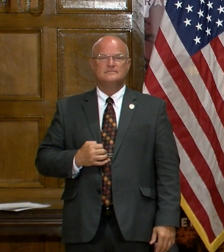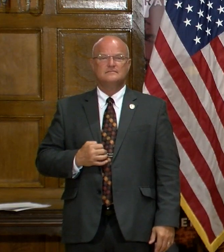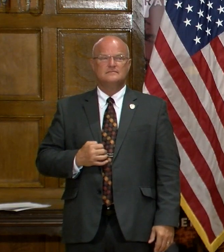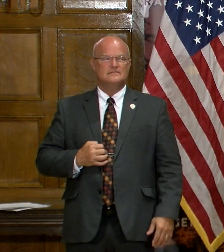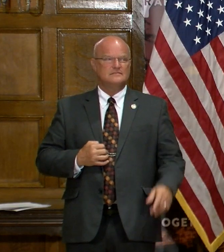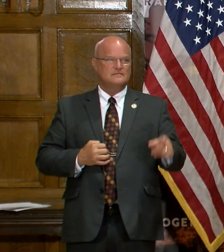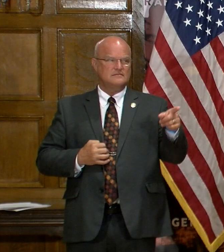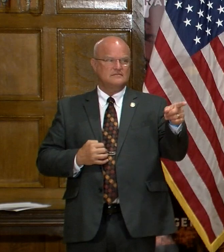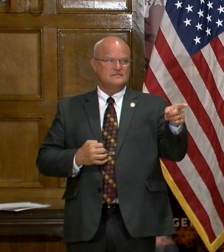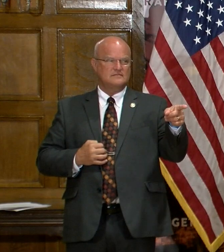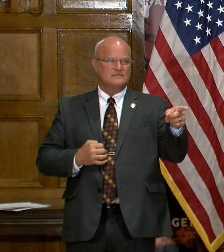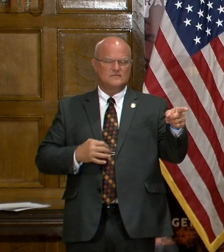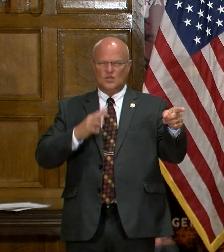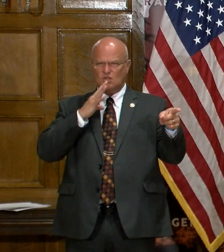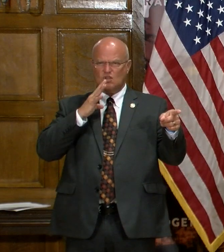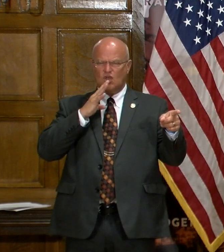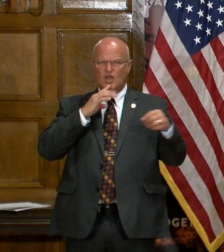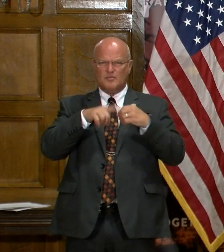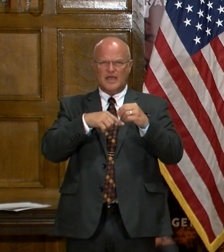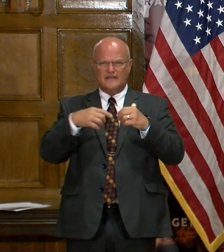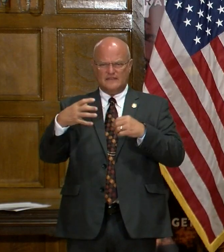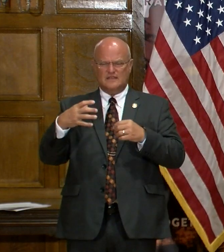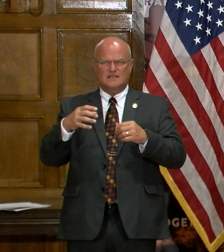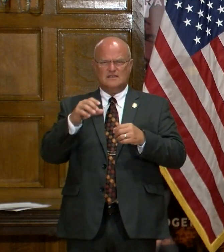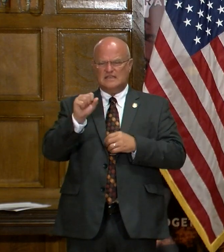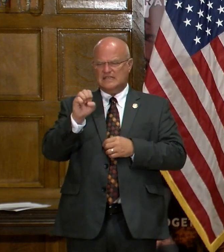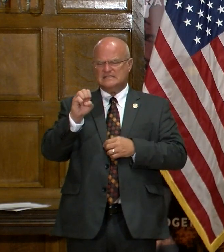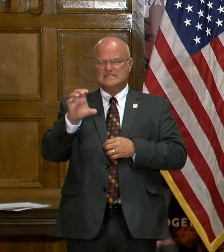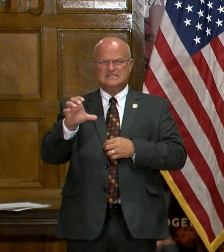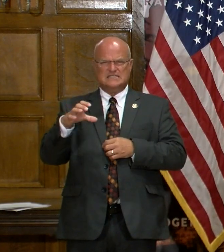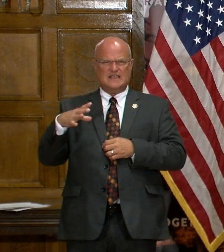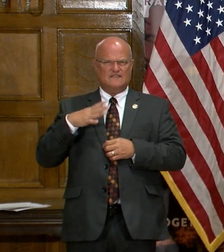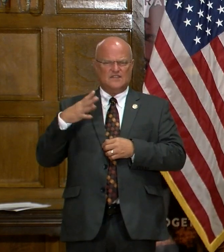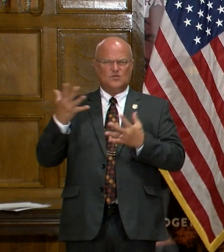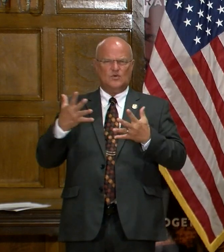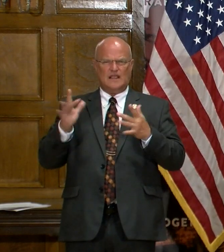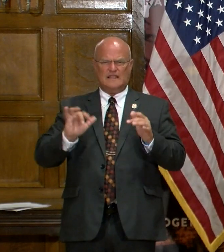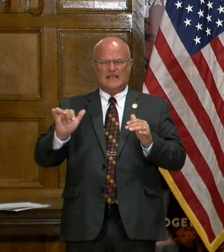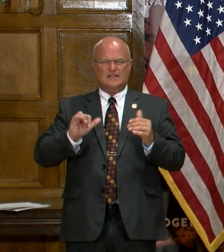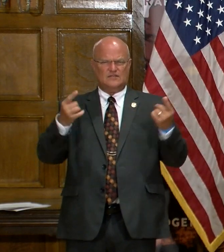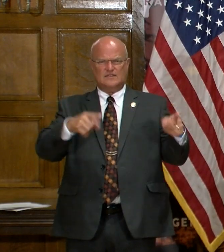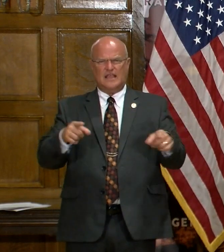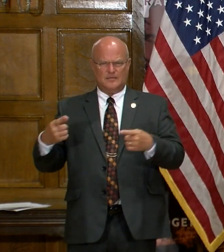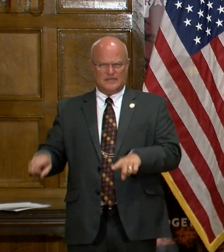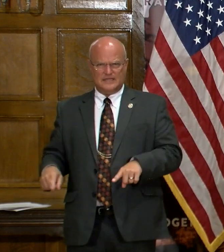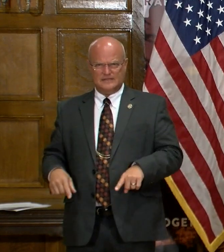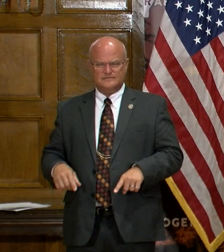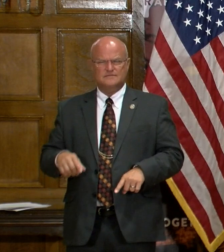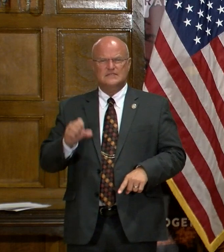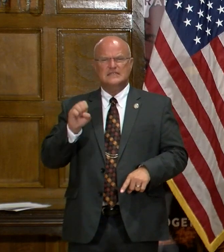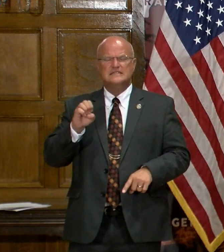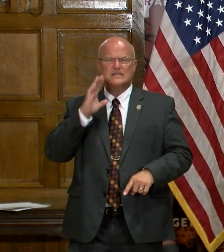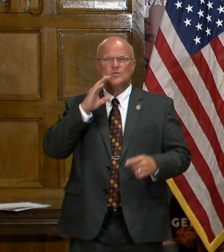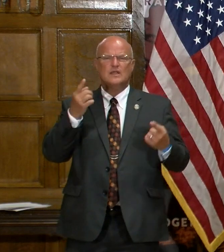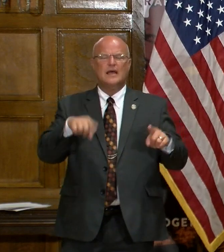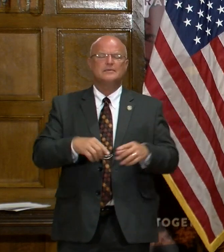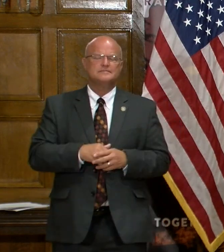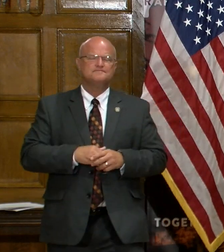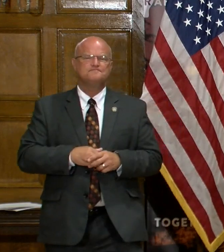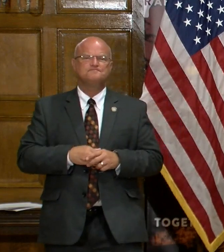Governor. With any conference officials or ADs, and what do you think the actual likelihood that that season is going to happen